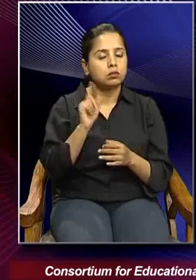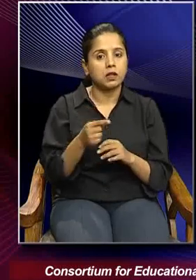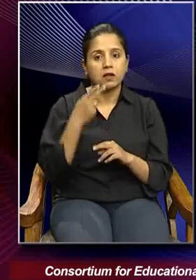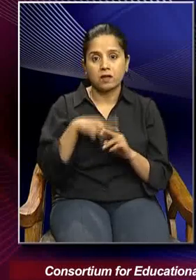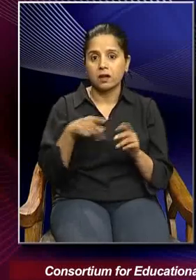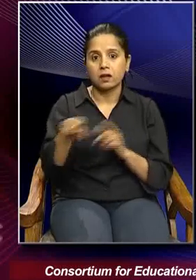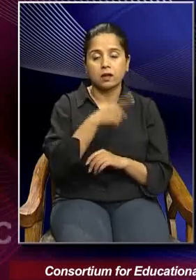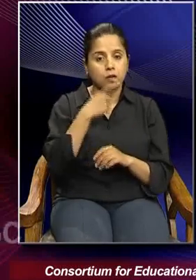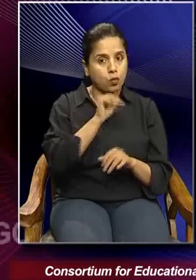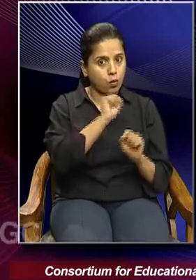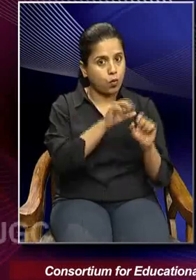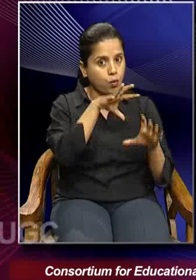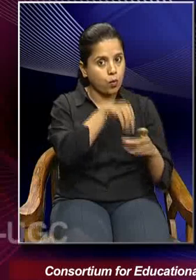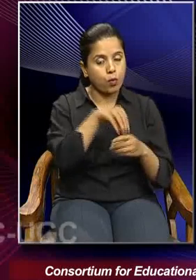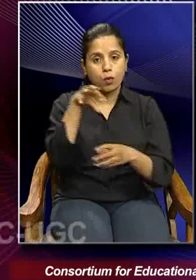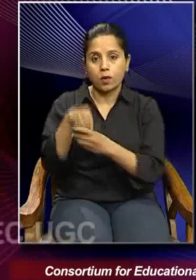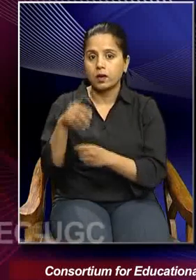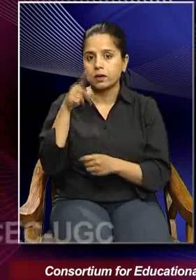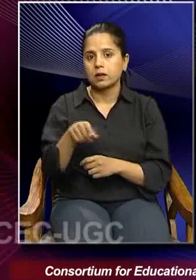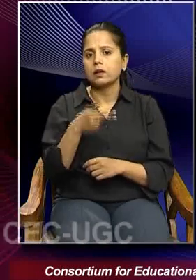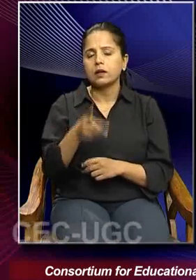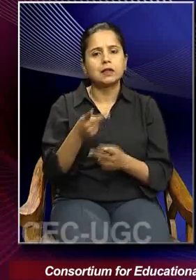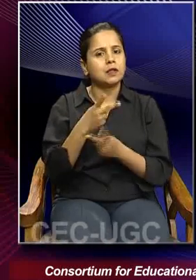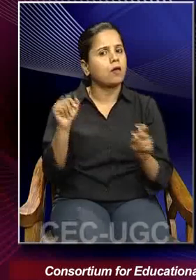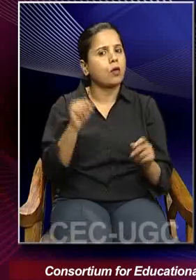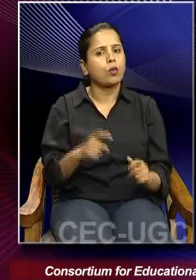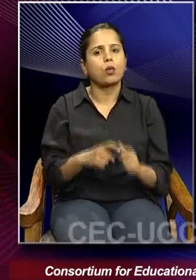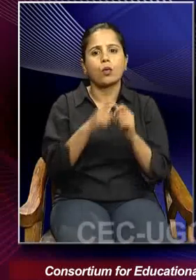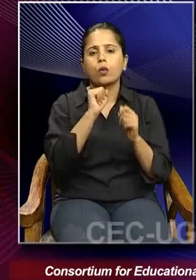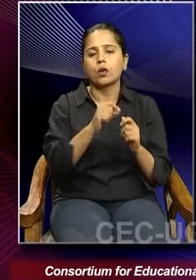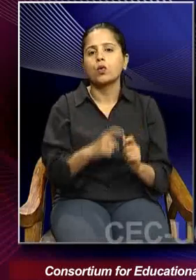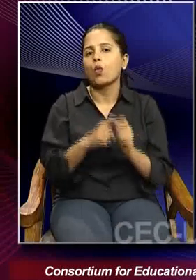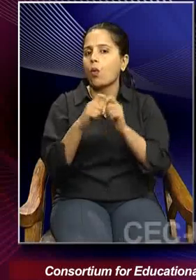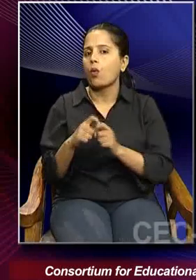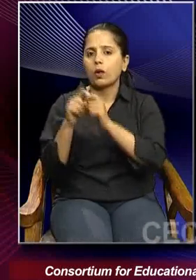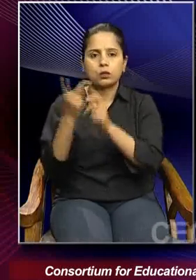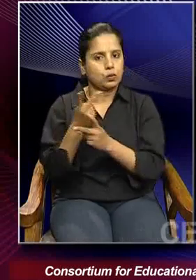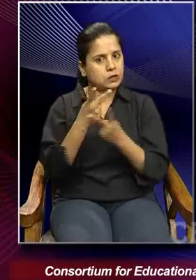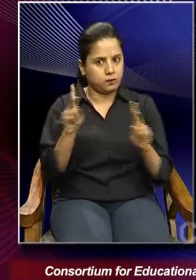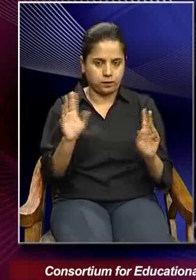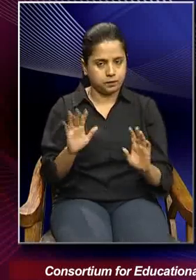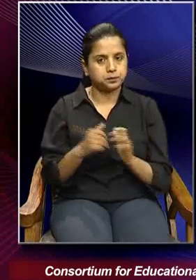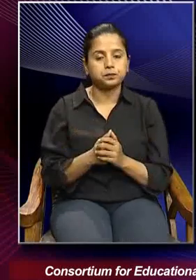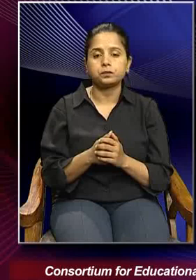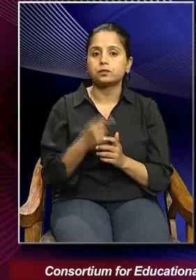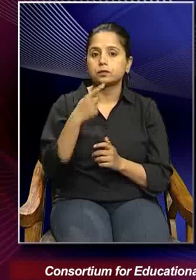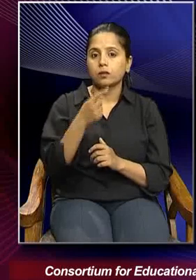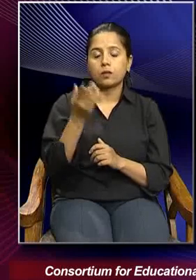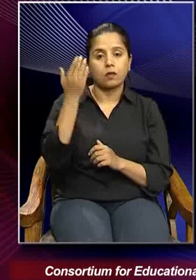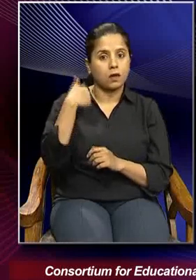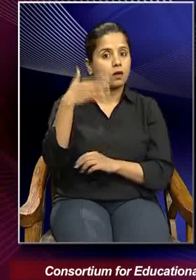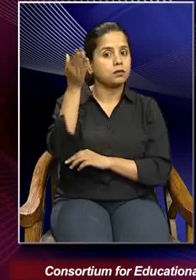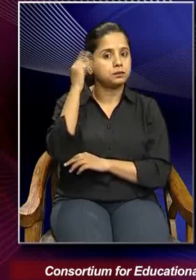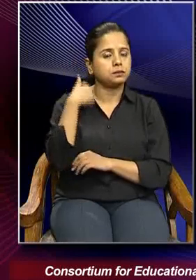they possess some of the very different qualities. So, in our previous lecture,